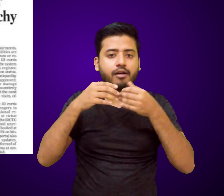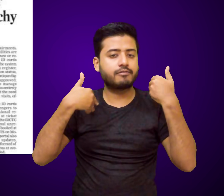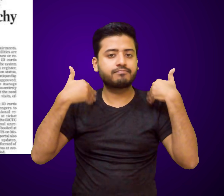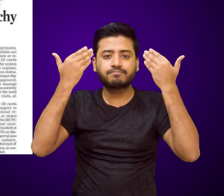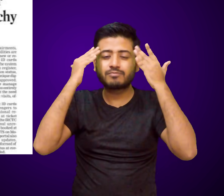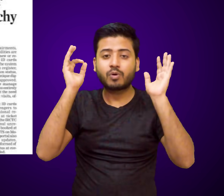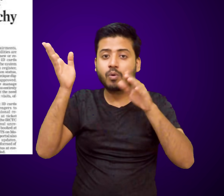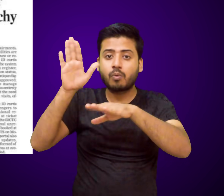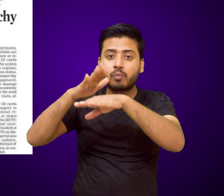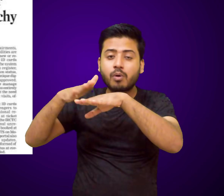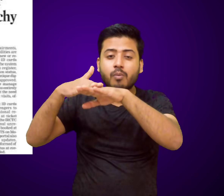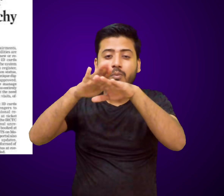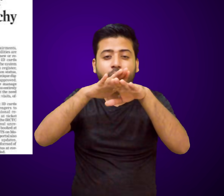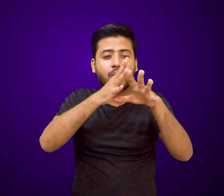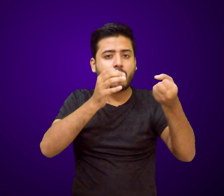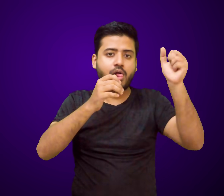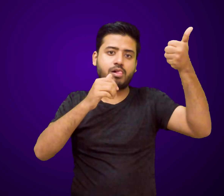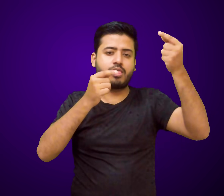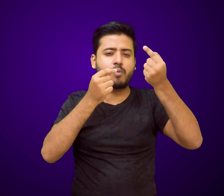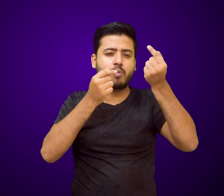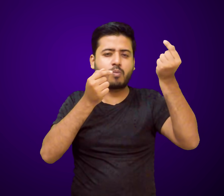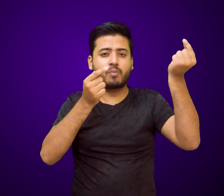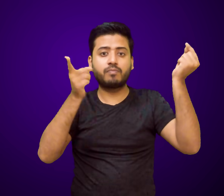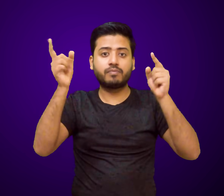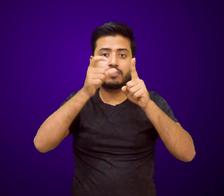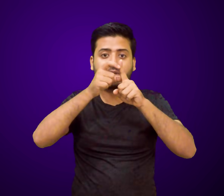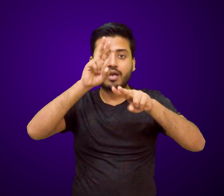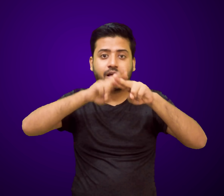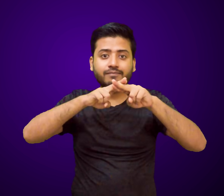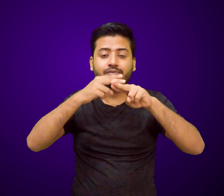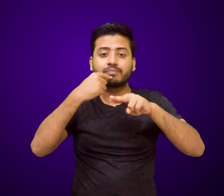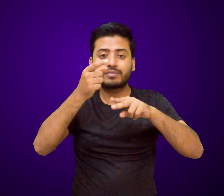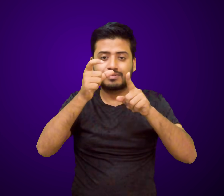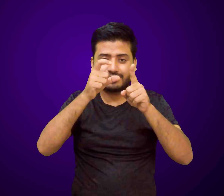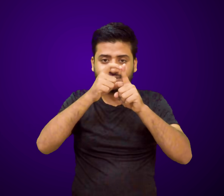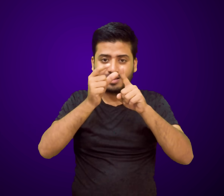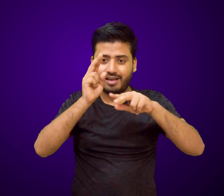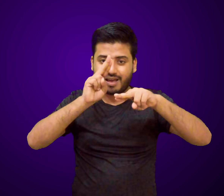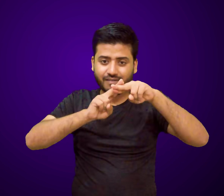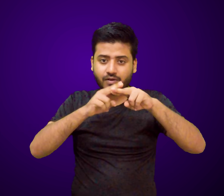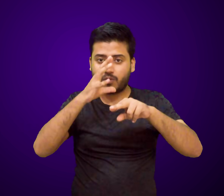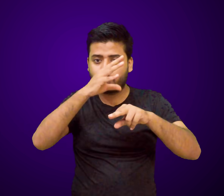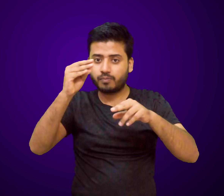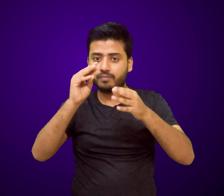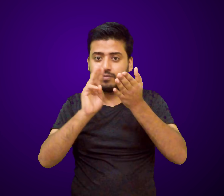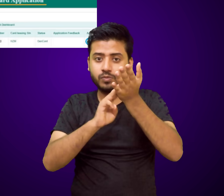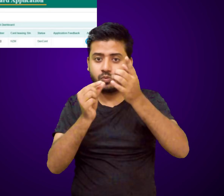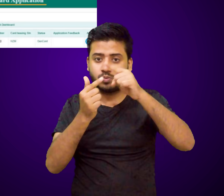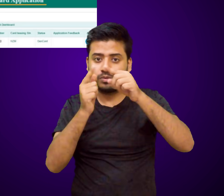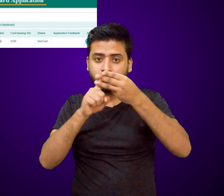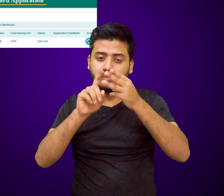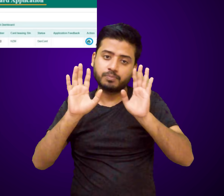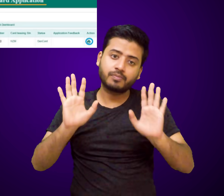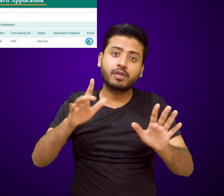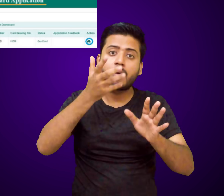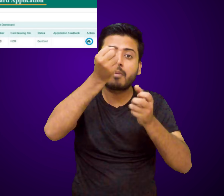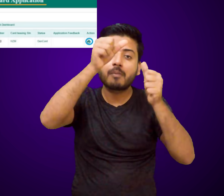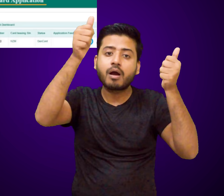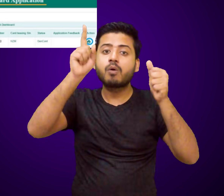General category. 50% in second class and sleeper class. SC Ascent category. 75%